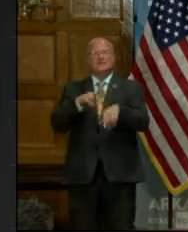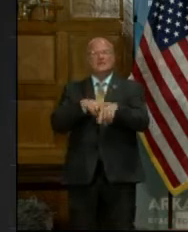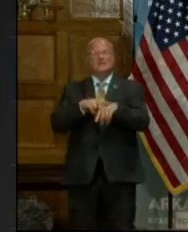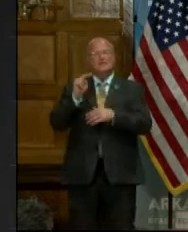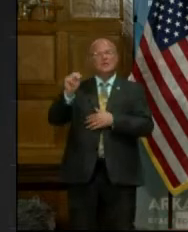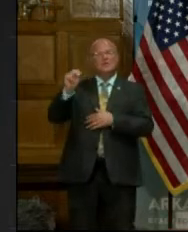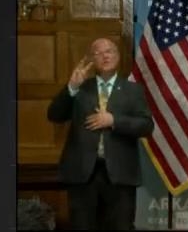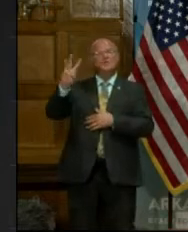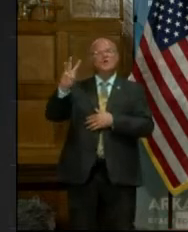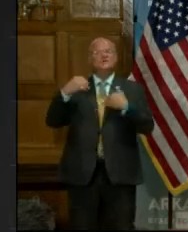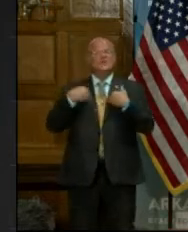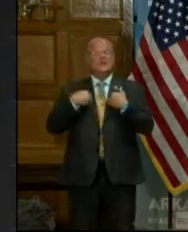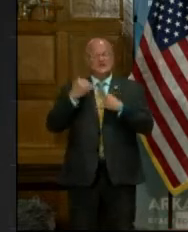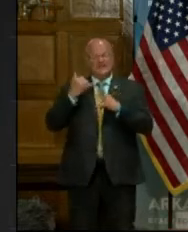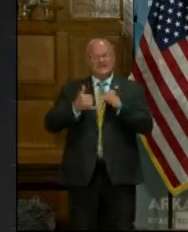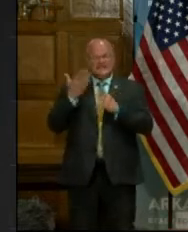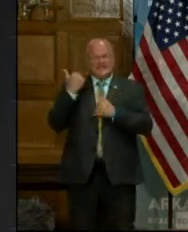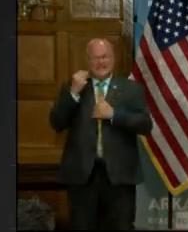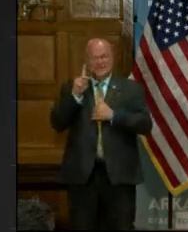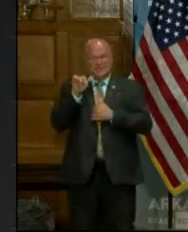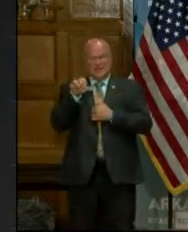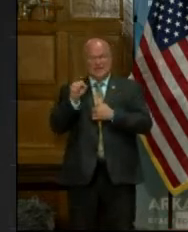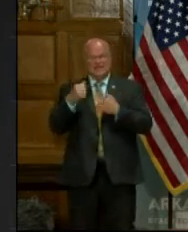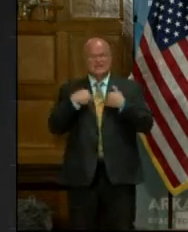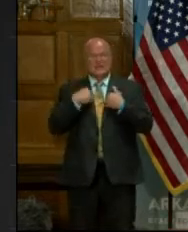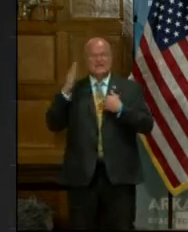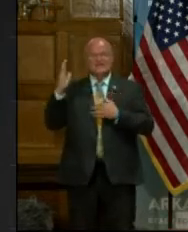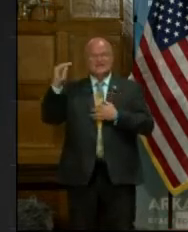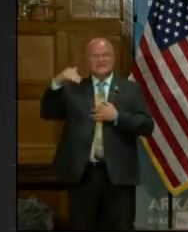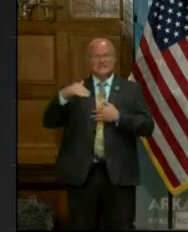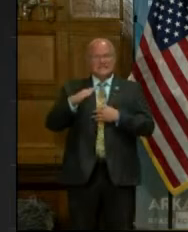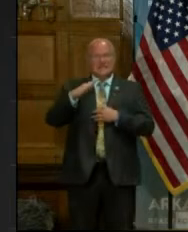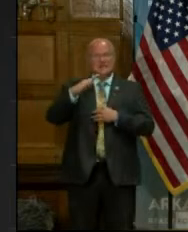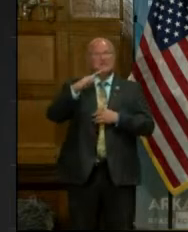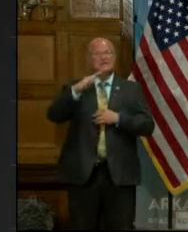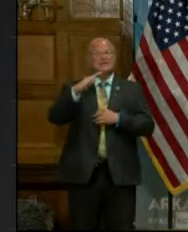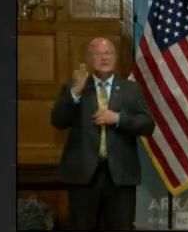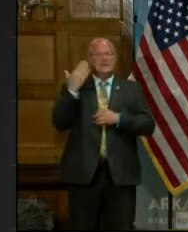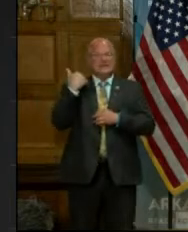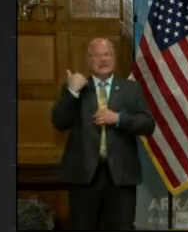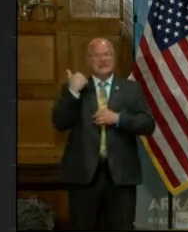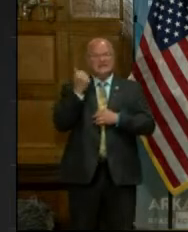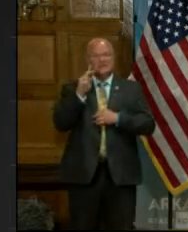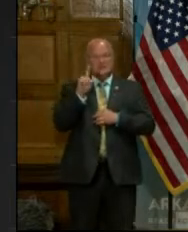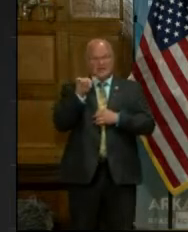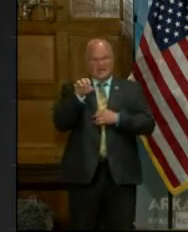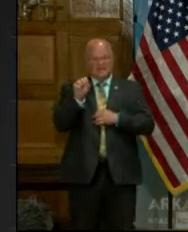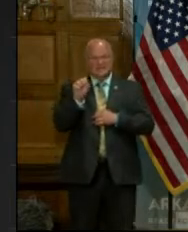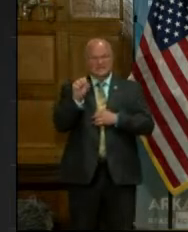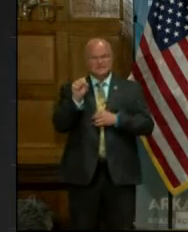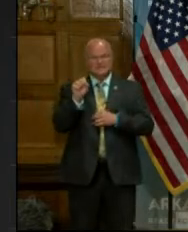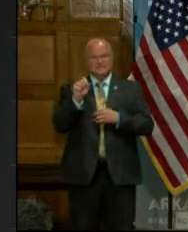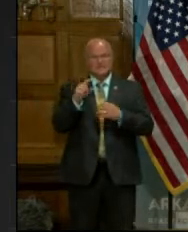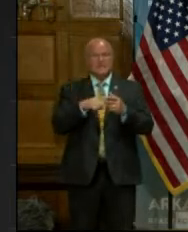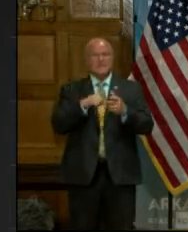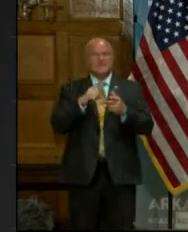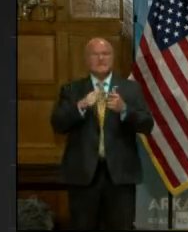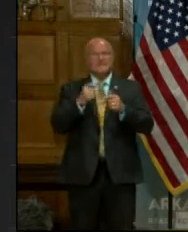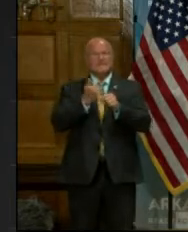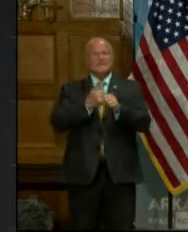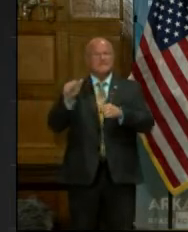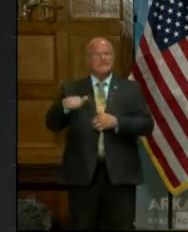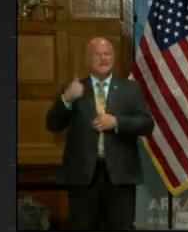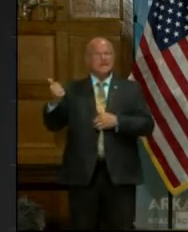in Northwest you've got the last couple days, so you've got a dip in the last couple days, and then on each of